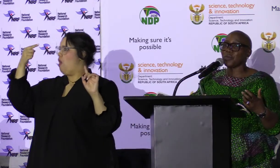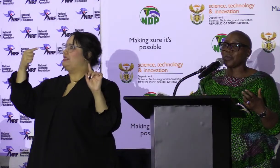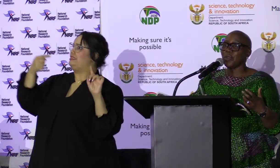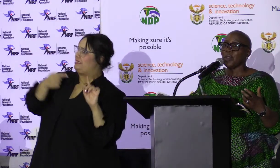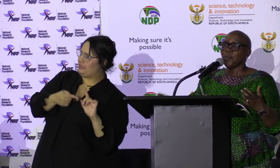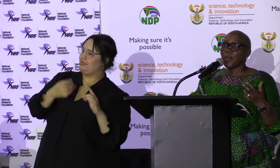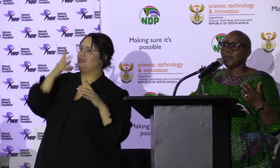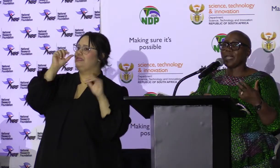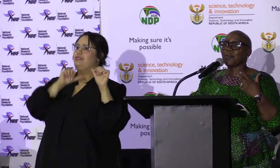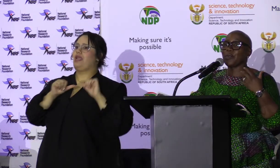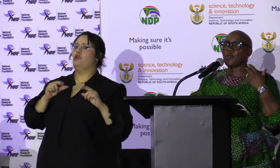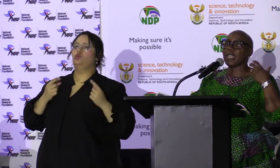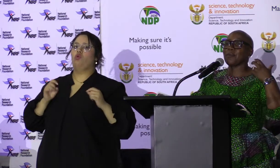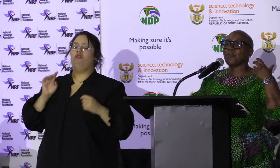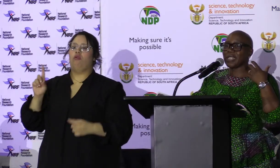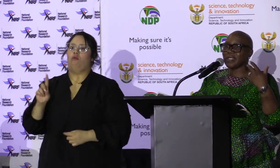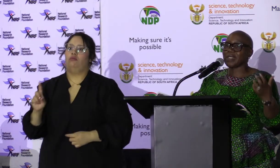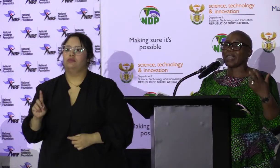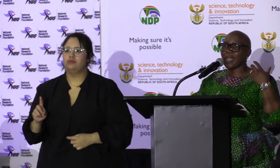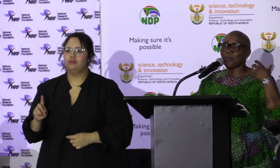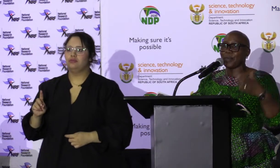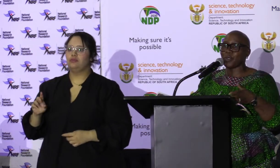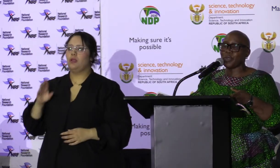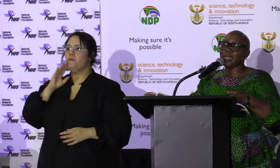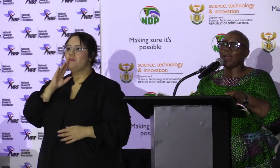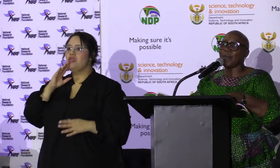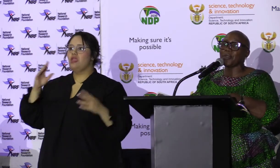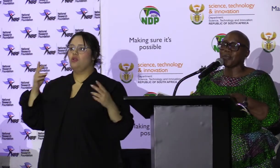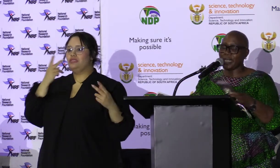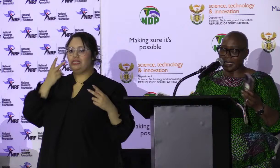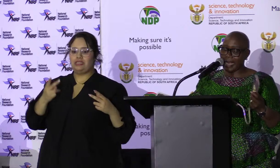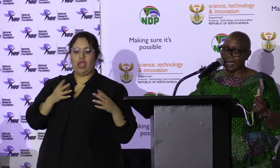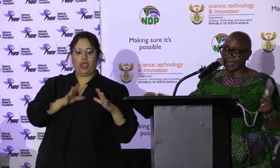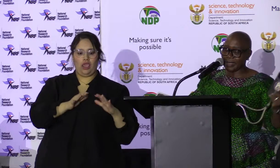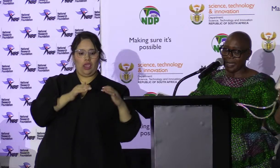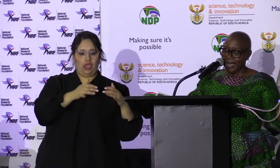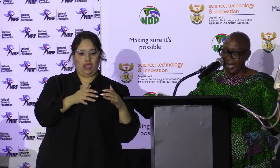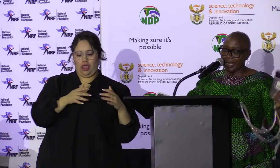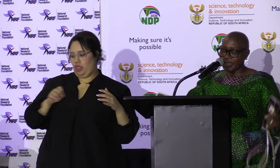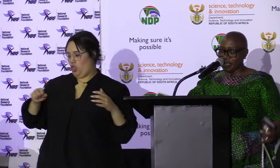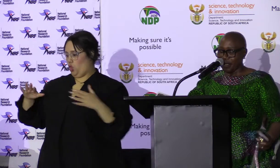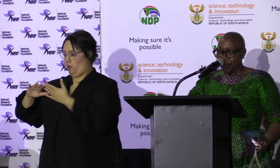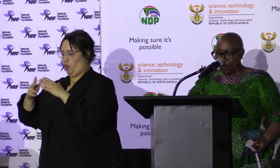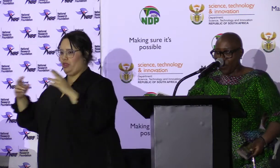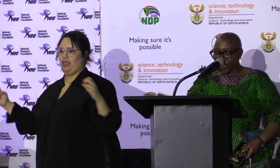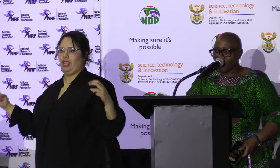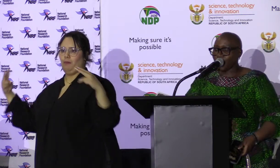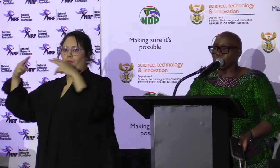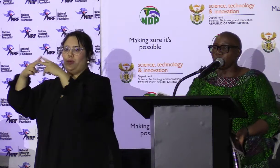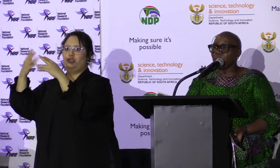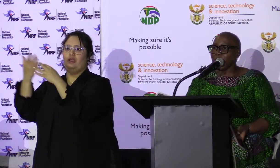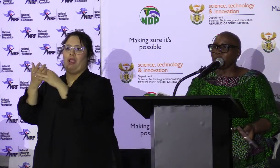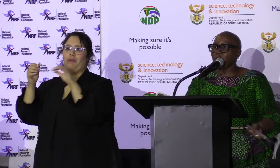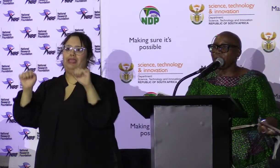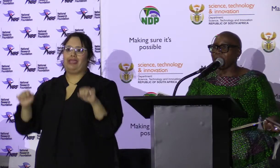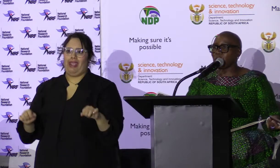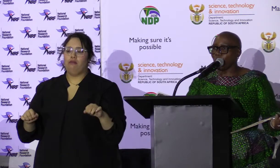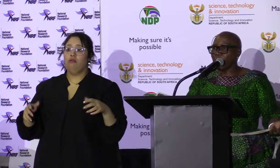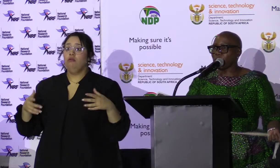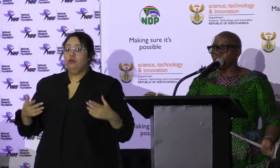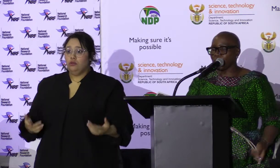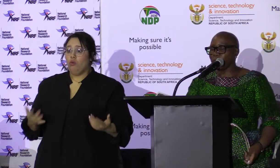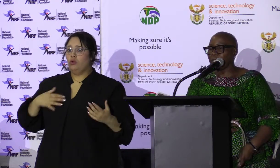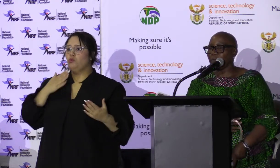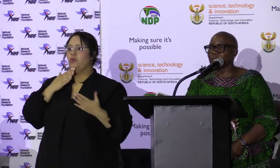science can do. We can bridge the gap between abantu and science, and we want to make sure